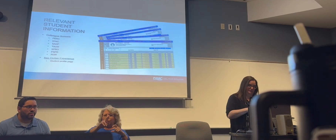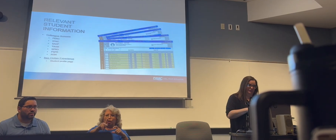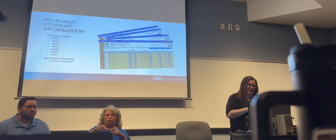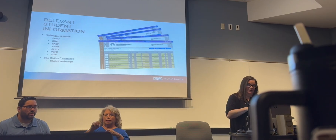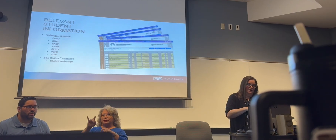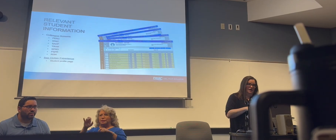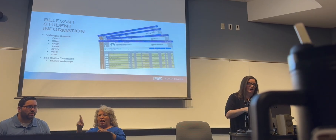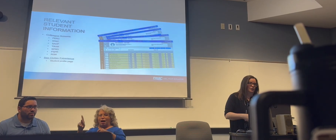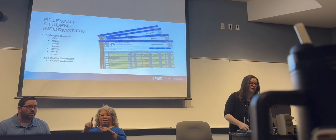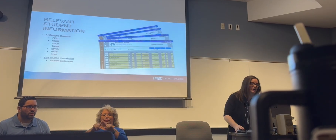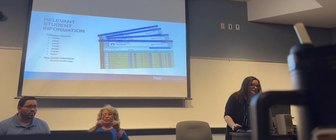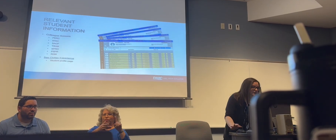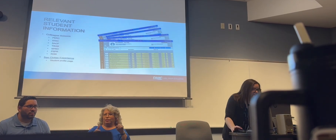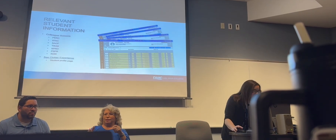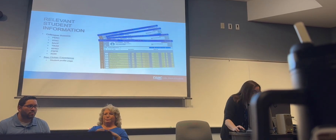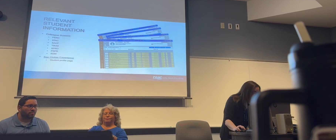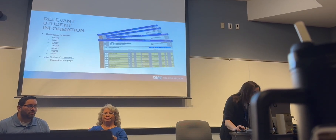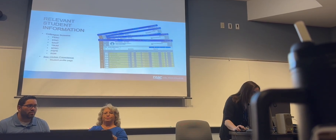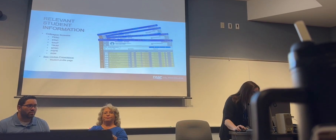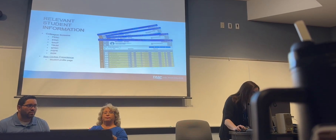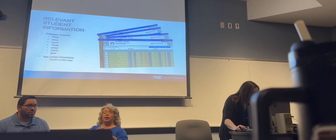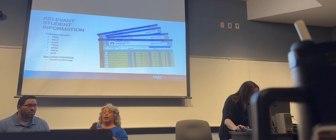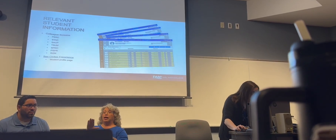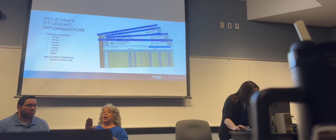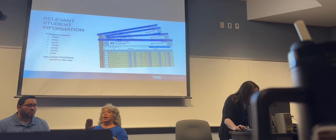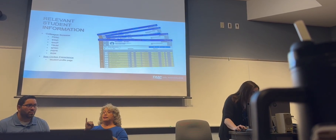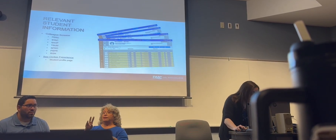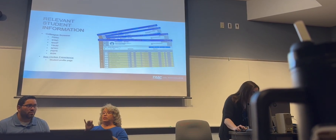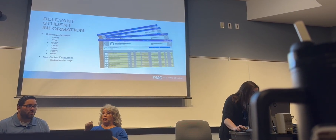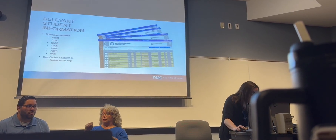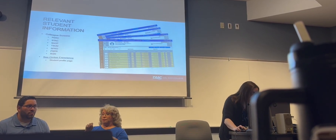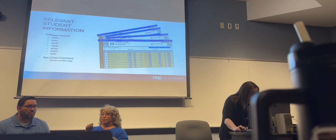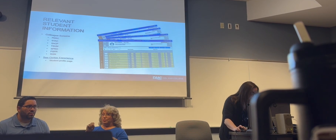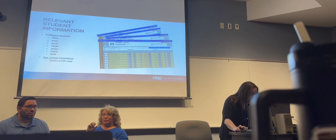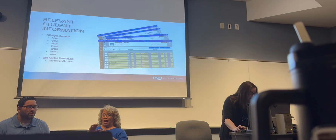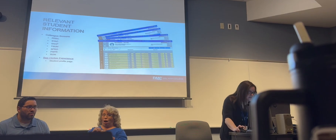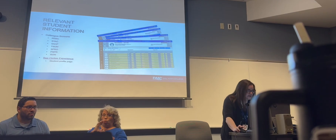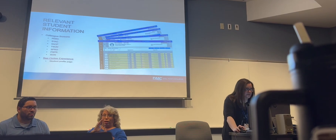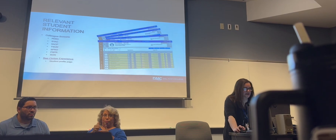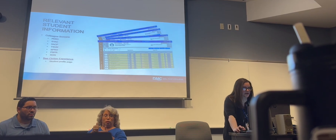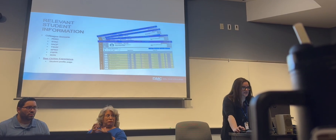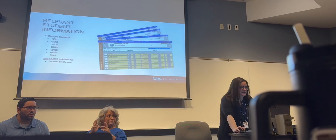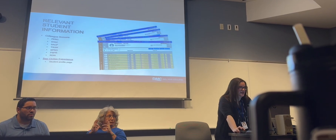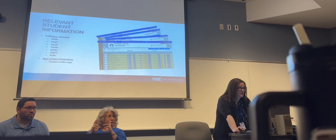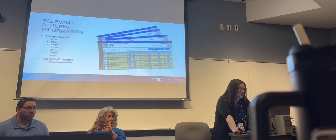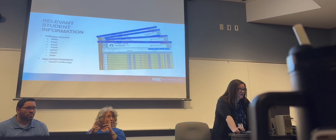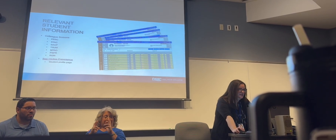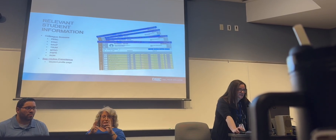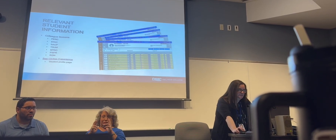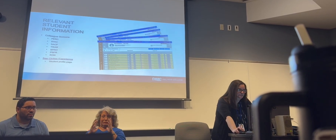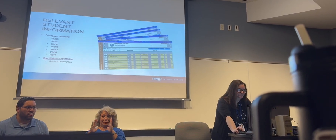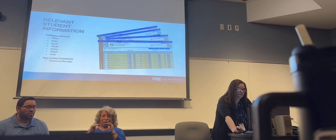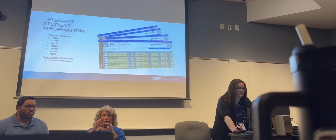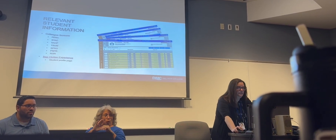information. What Civitas is going to do for you, cross your fingers, and I'm going to have to sign